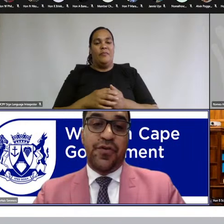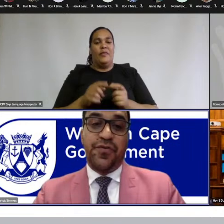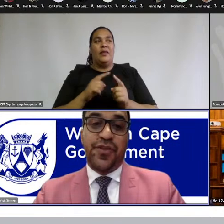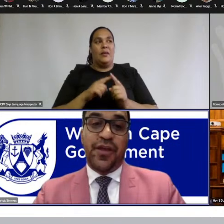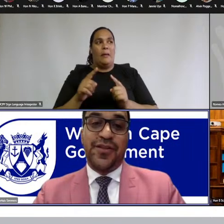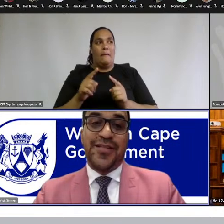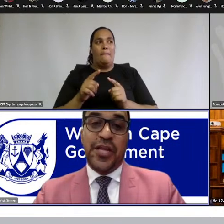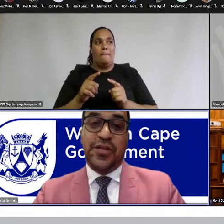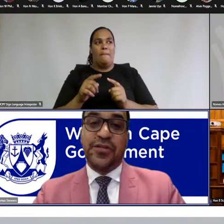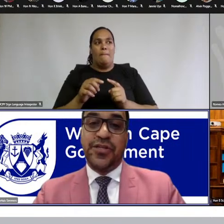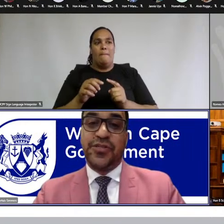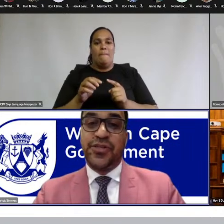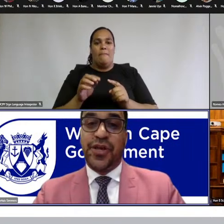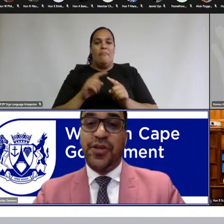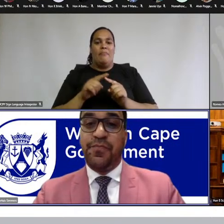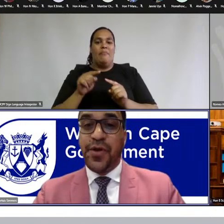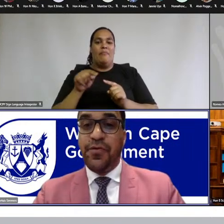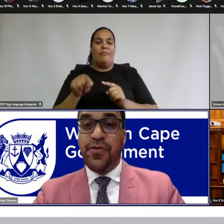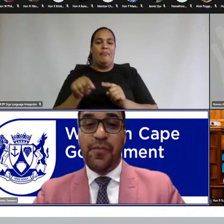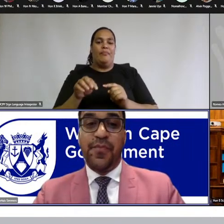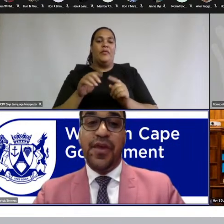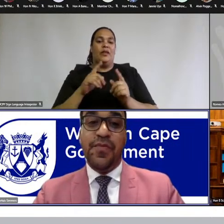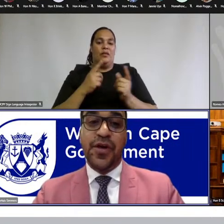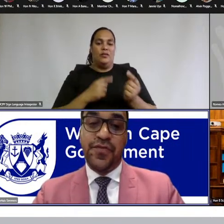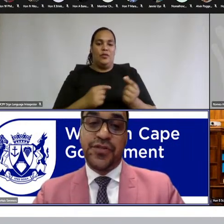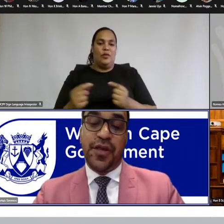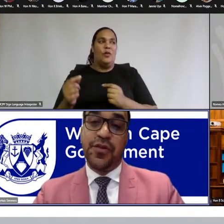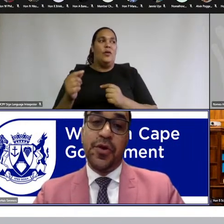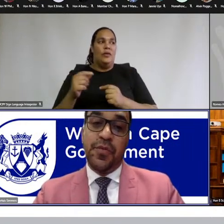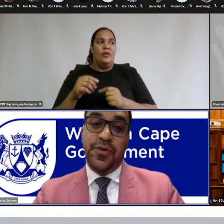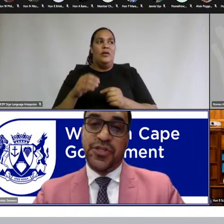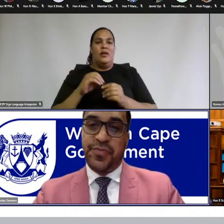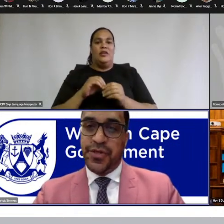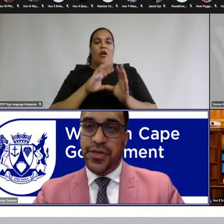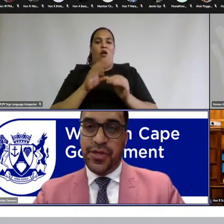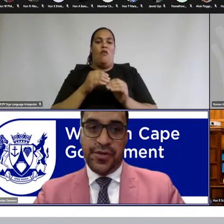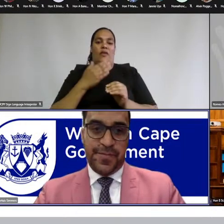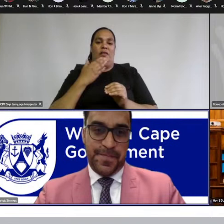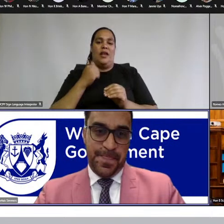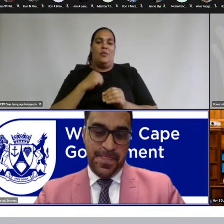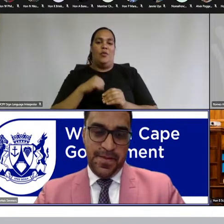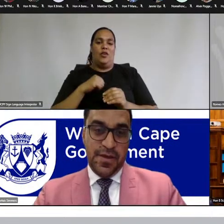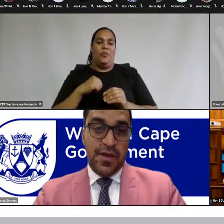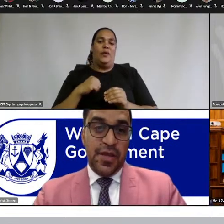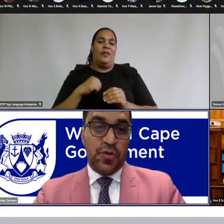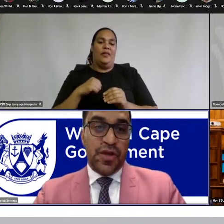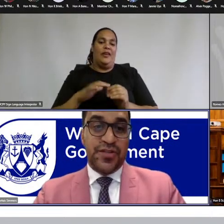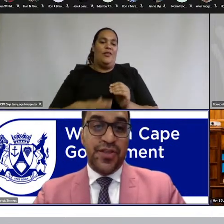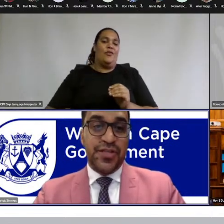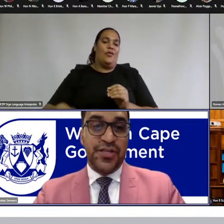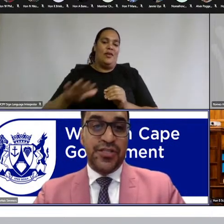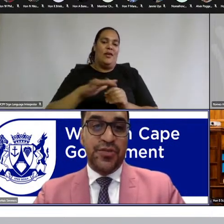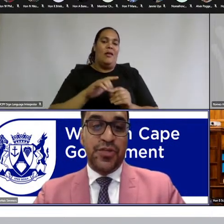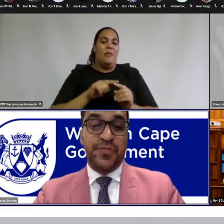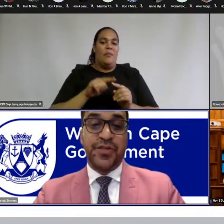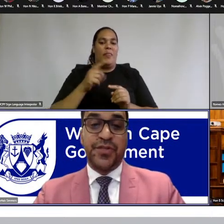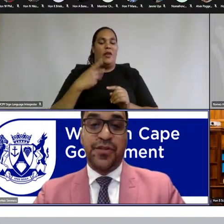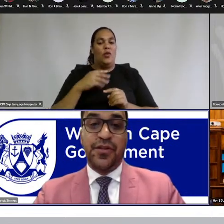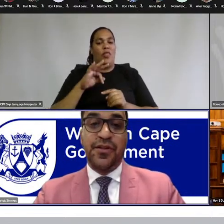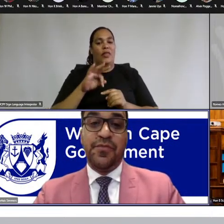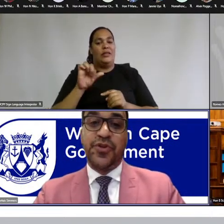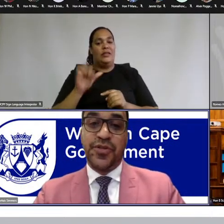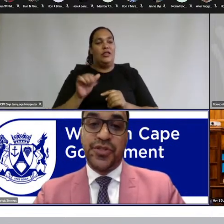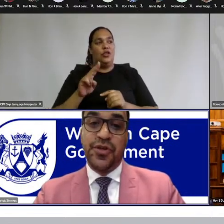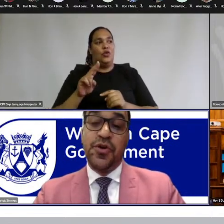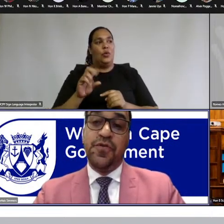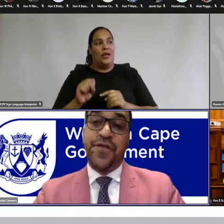of the Contractor Technical Skills Training Program in the Overstand municipal area. It was the 36th US